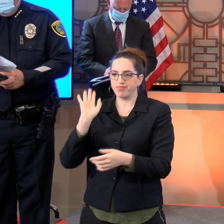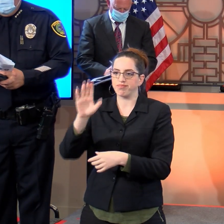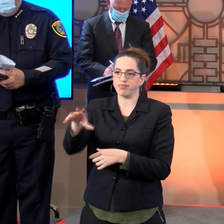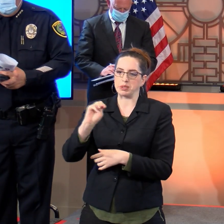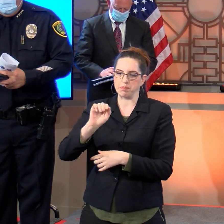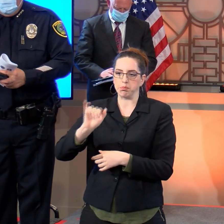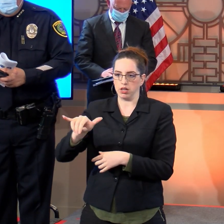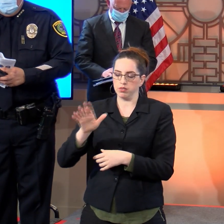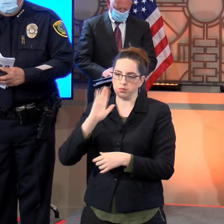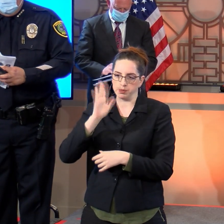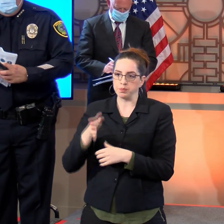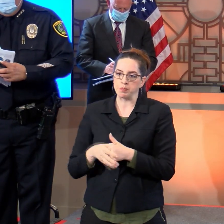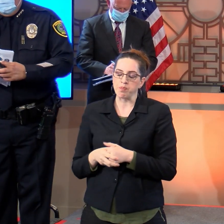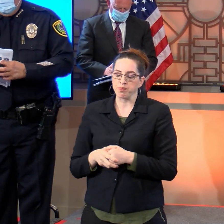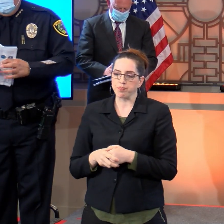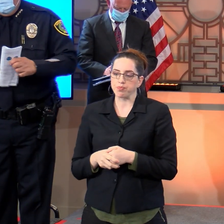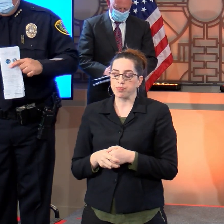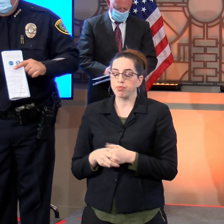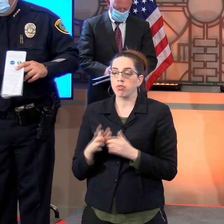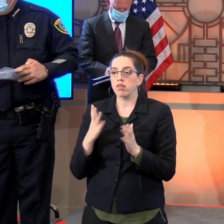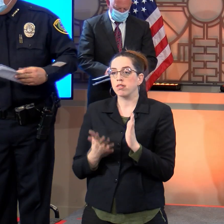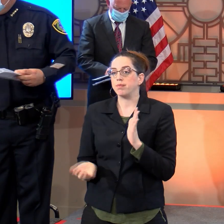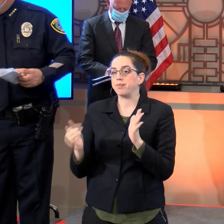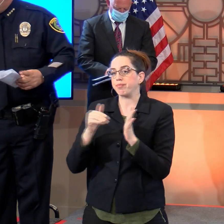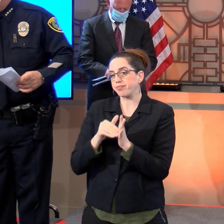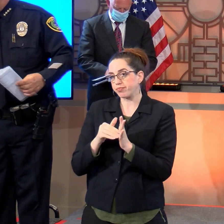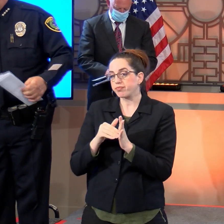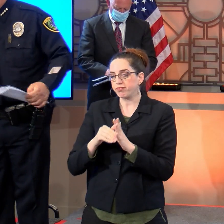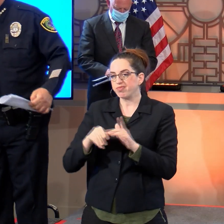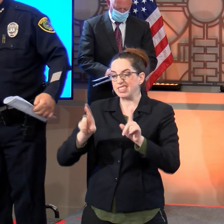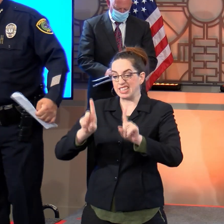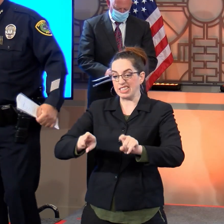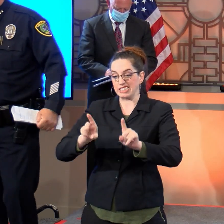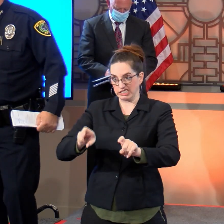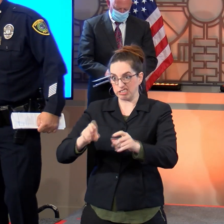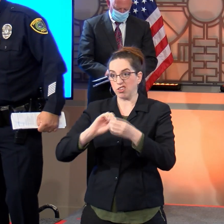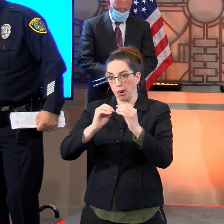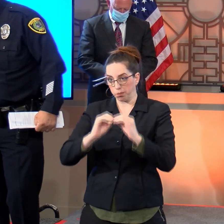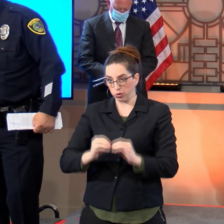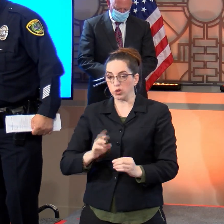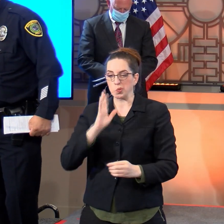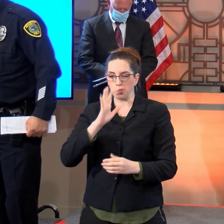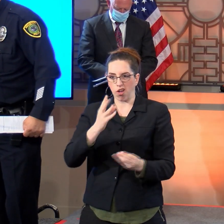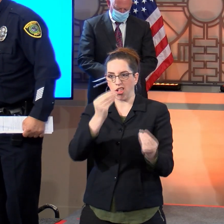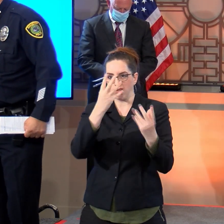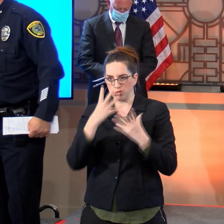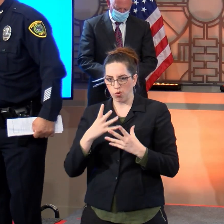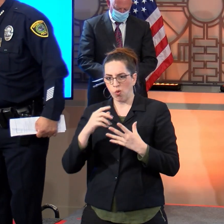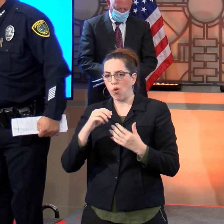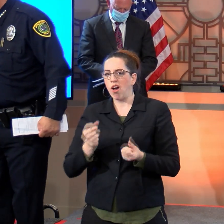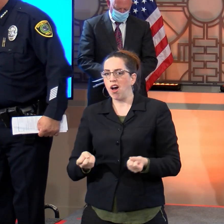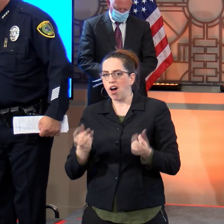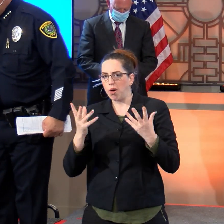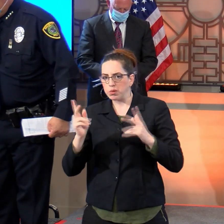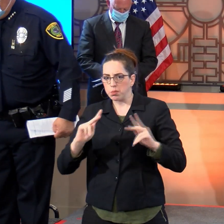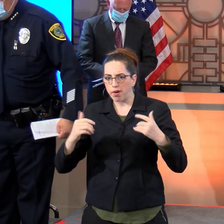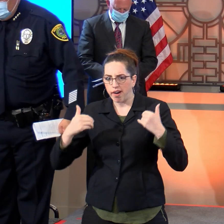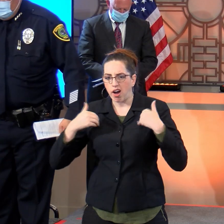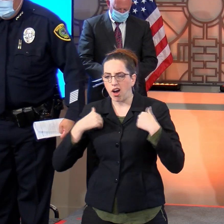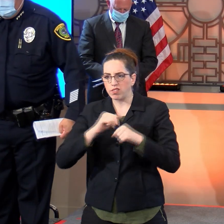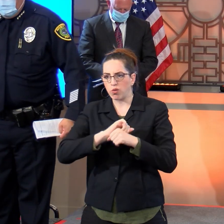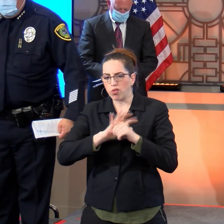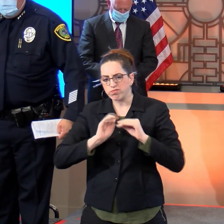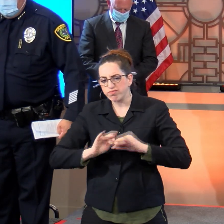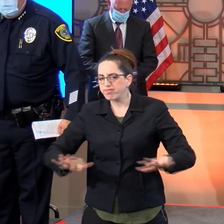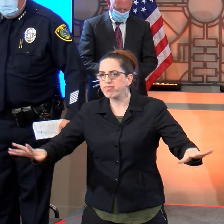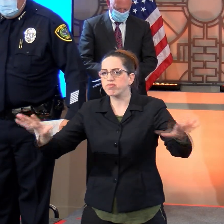as well. Again, it's the testing that will give us a better sense of the extent of the community spread that exists within